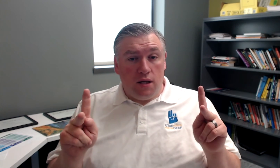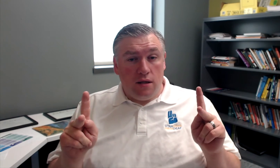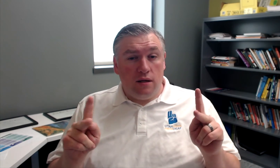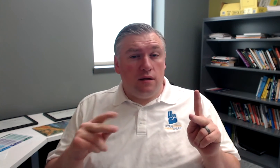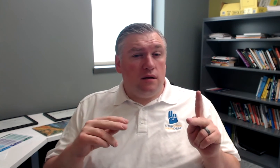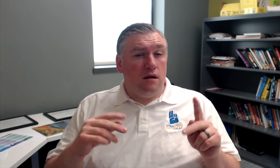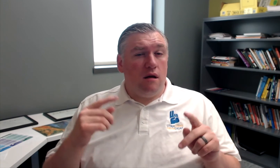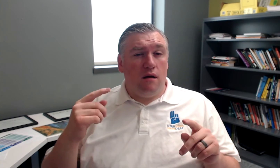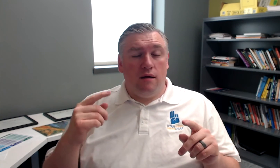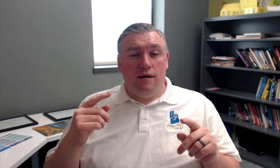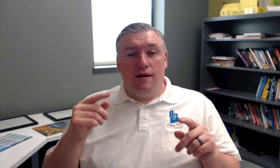Okay.